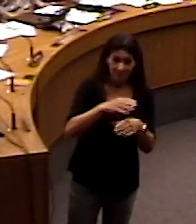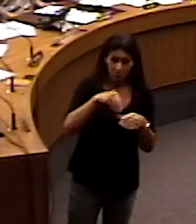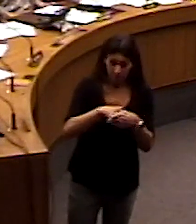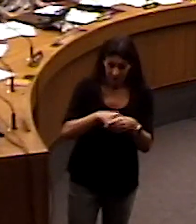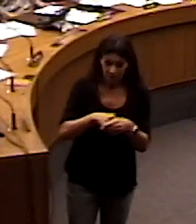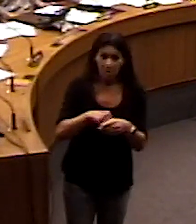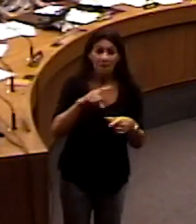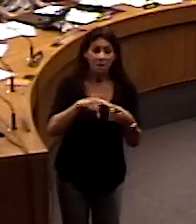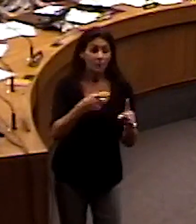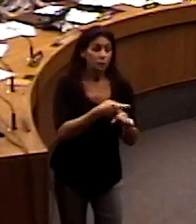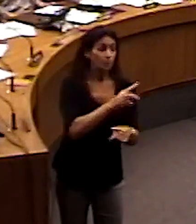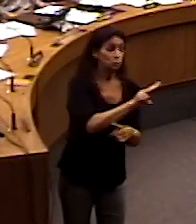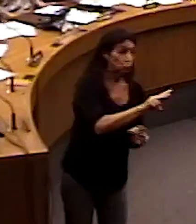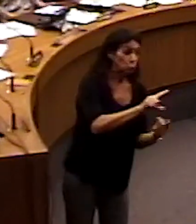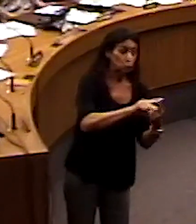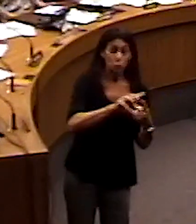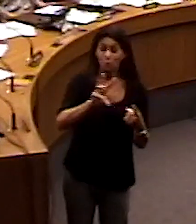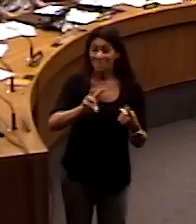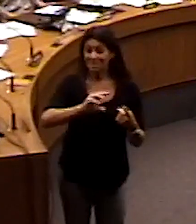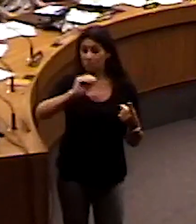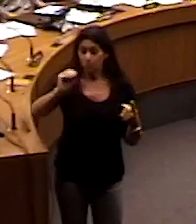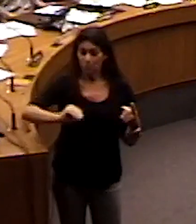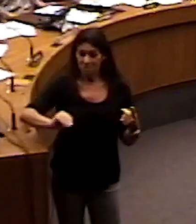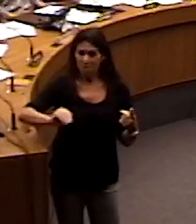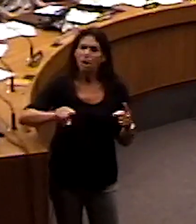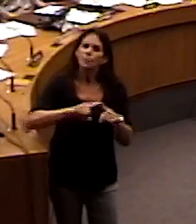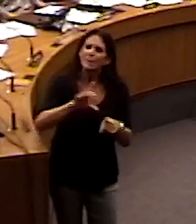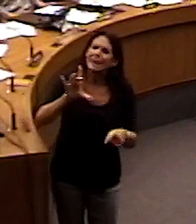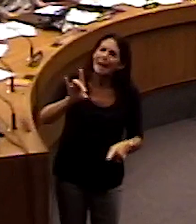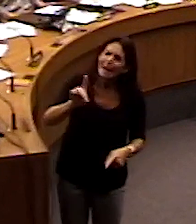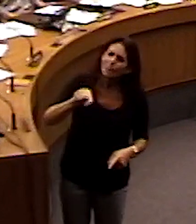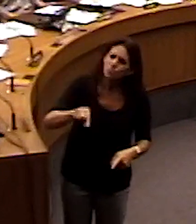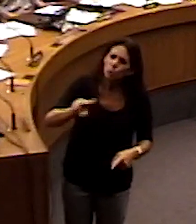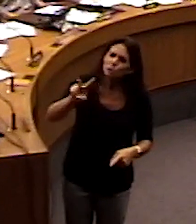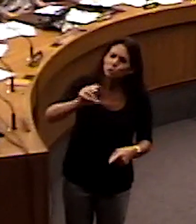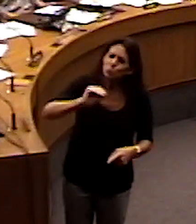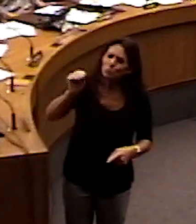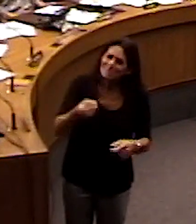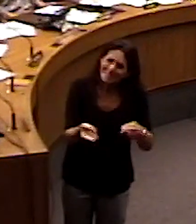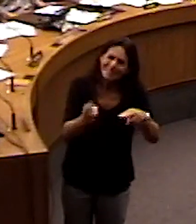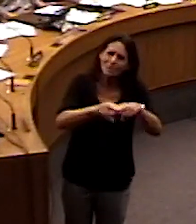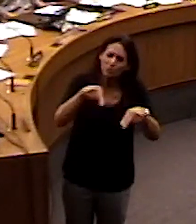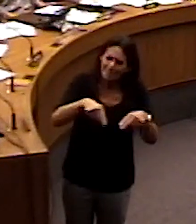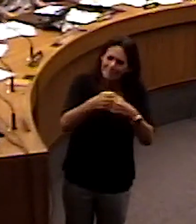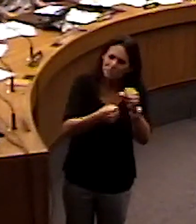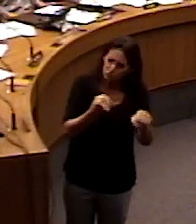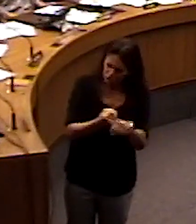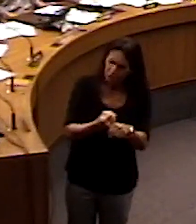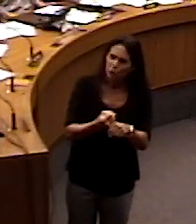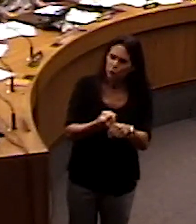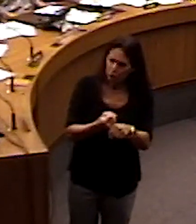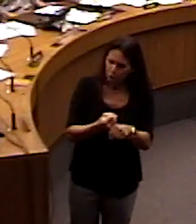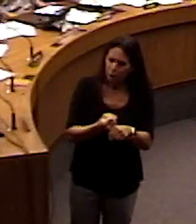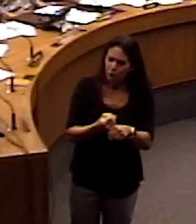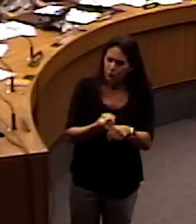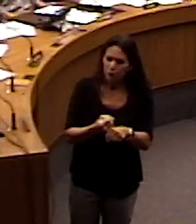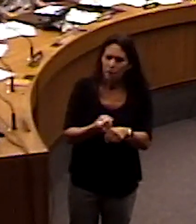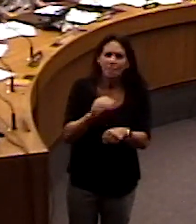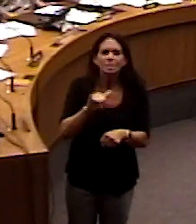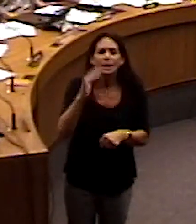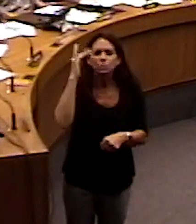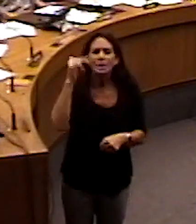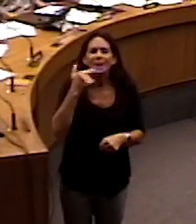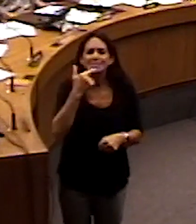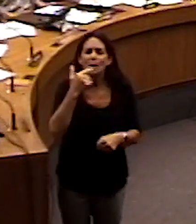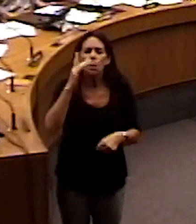standard like 2 to 6%, but they got me for 8.2% this year. That's where I'm going. Why can't we have a cap